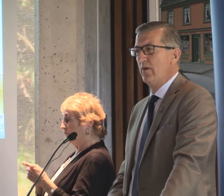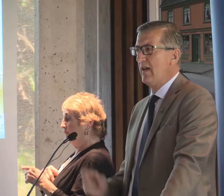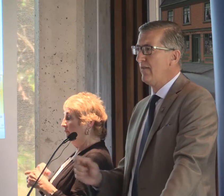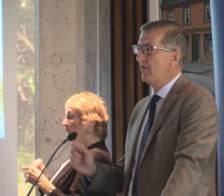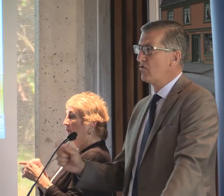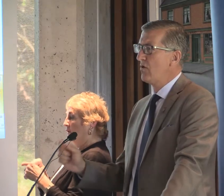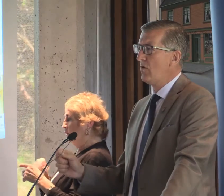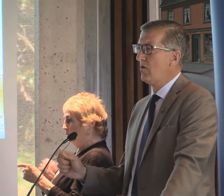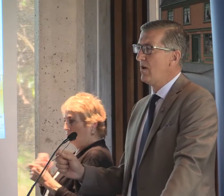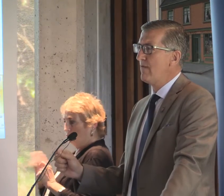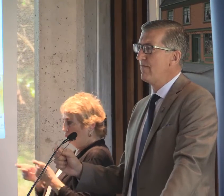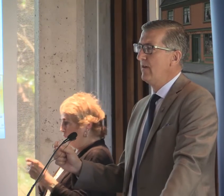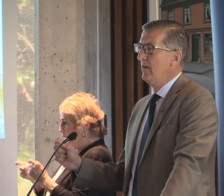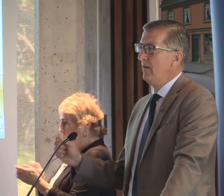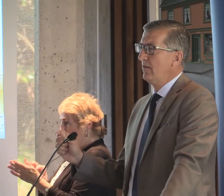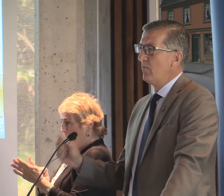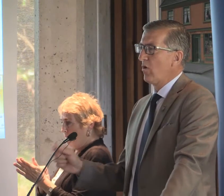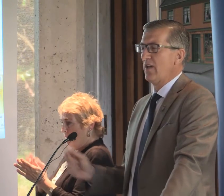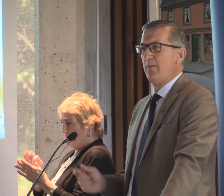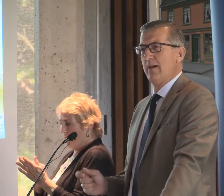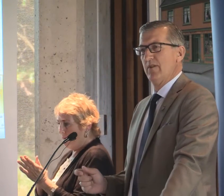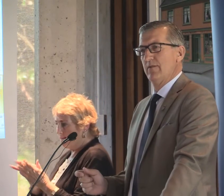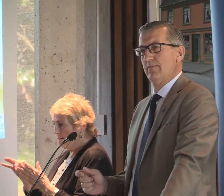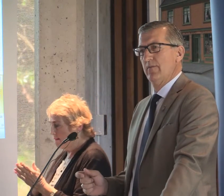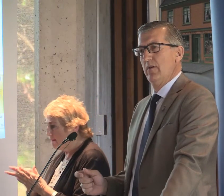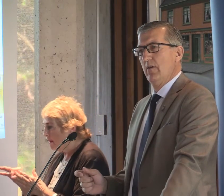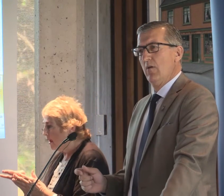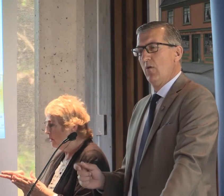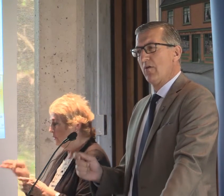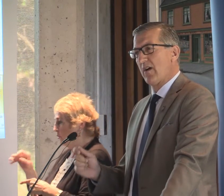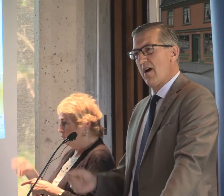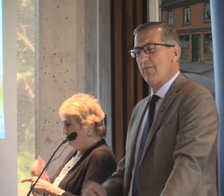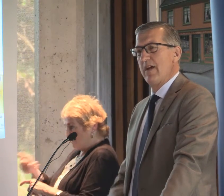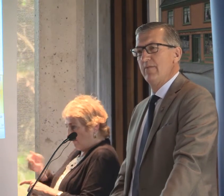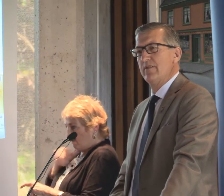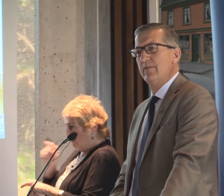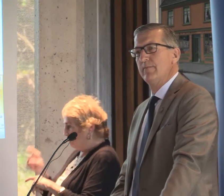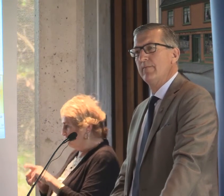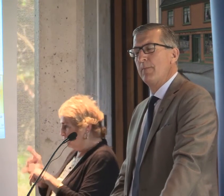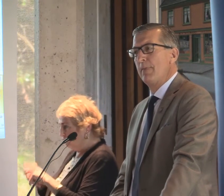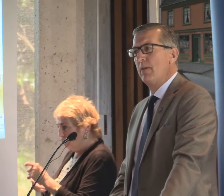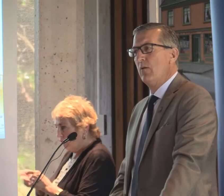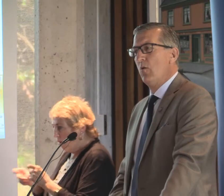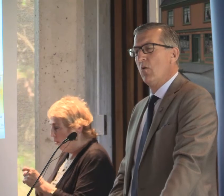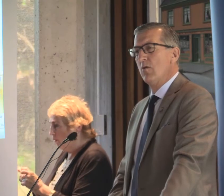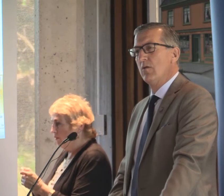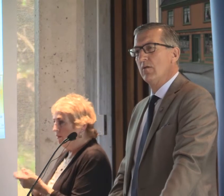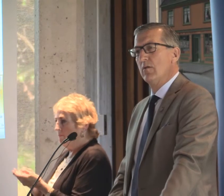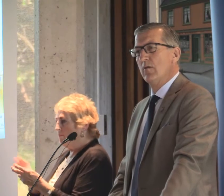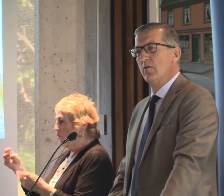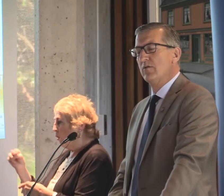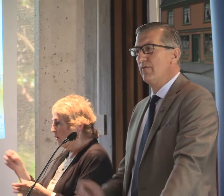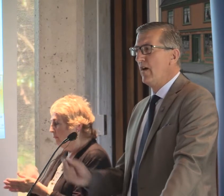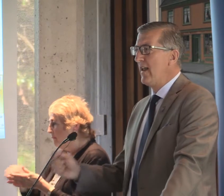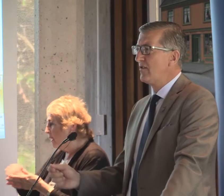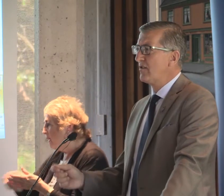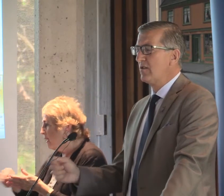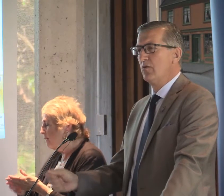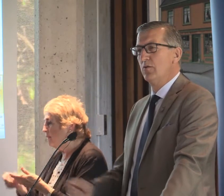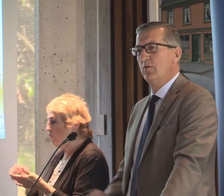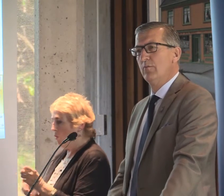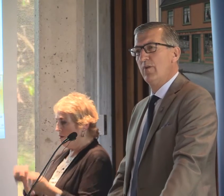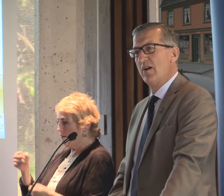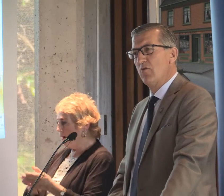you don't have control of the mortgage payment or the car payment or the